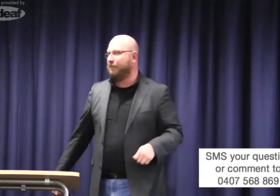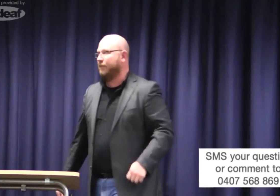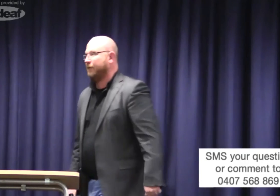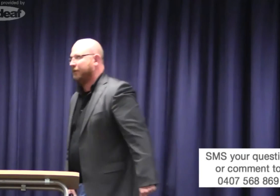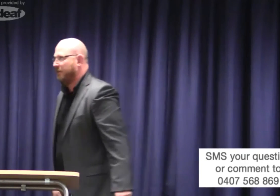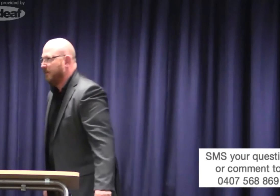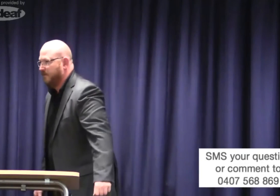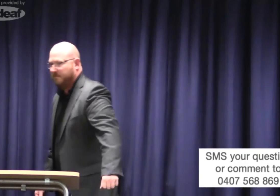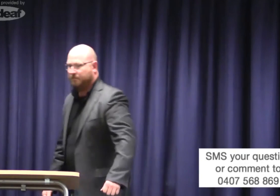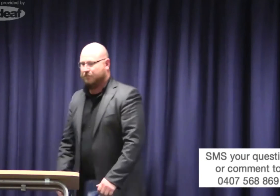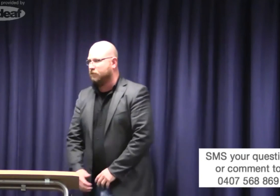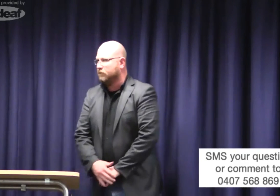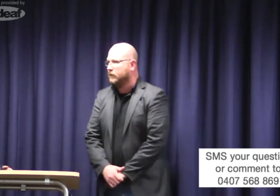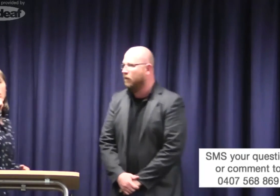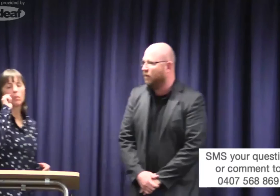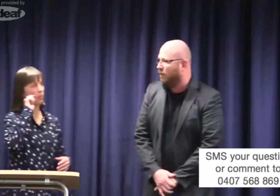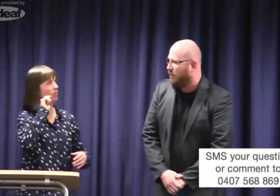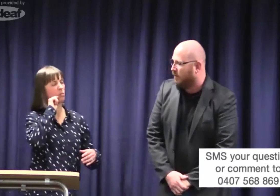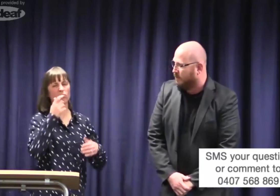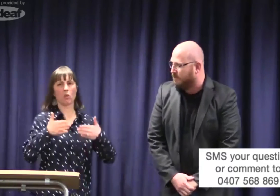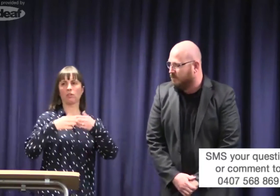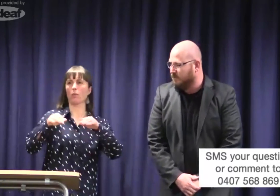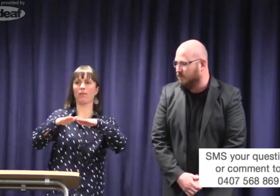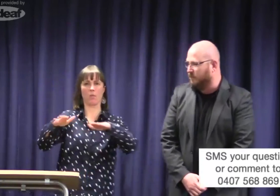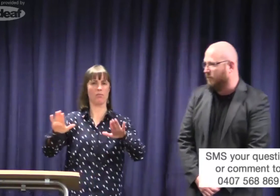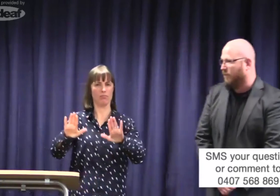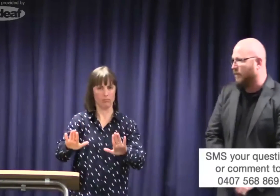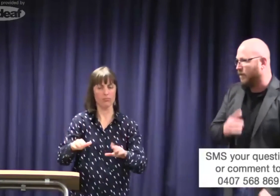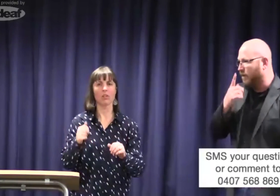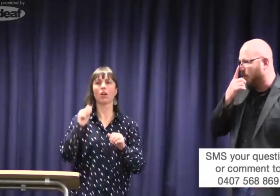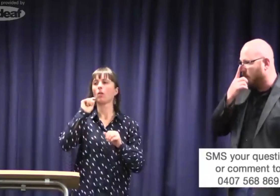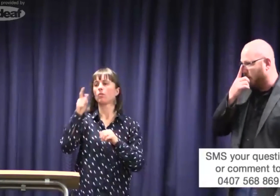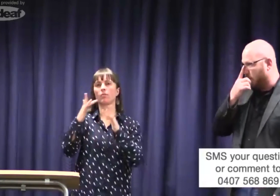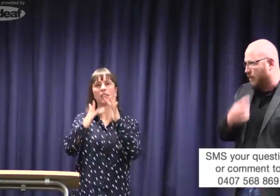find a solution that suits everybody here in Australia.